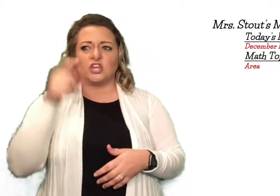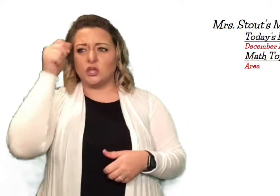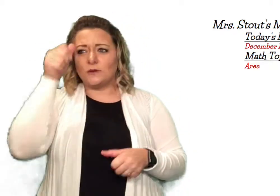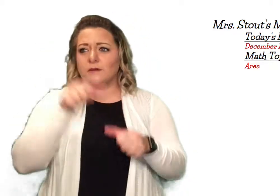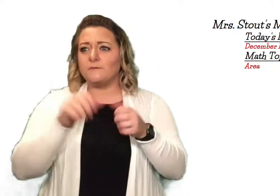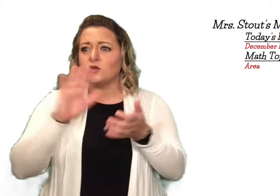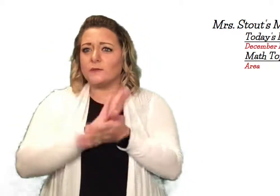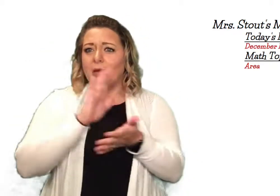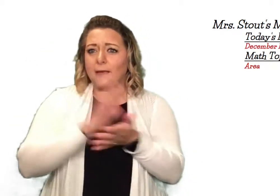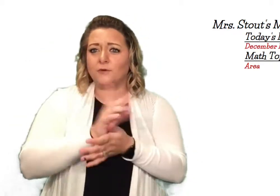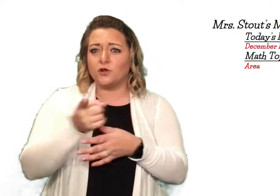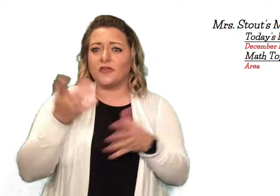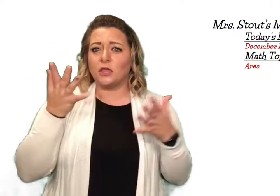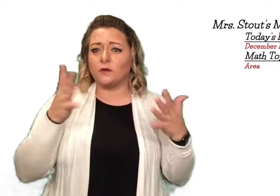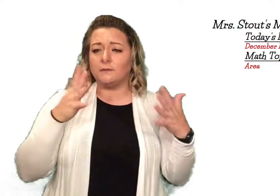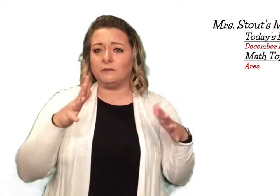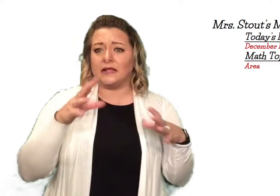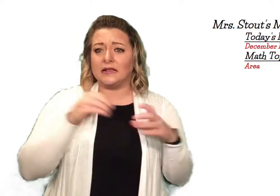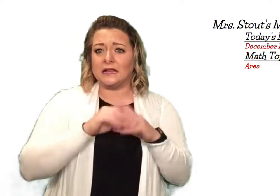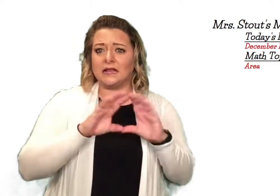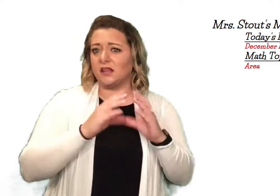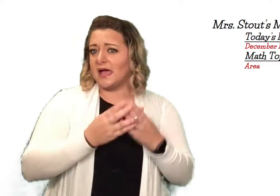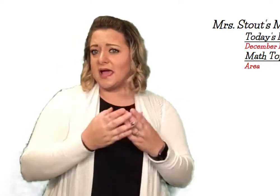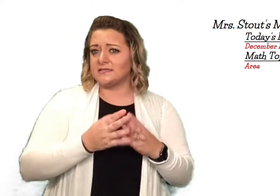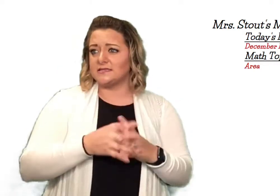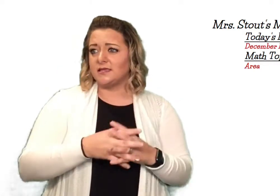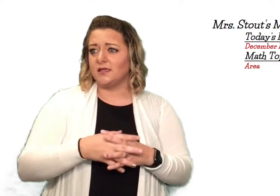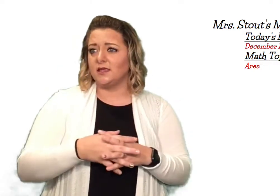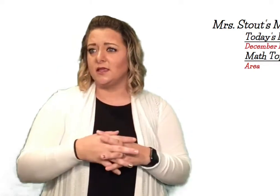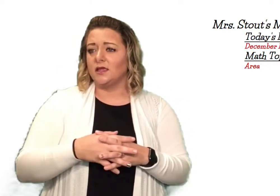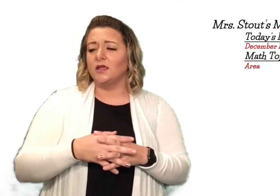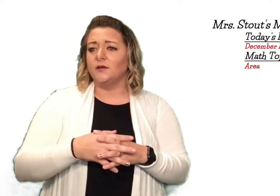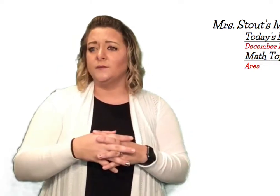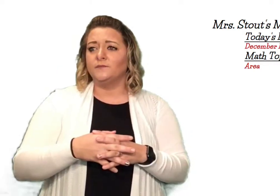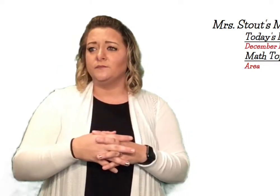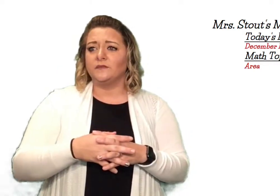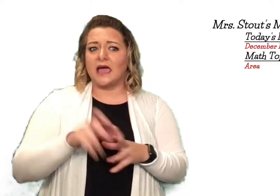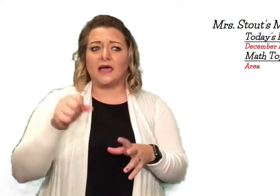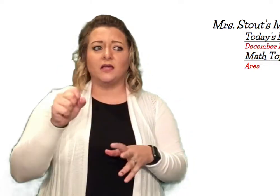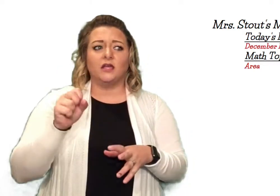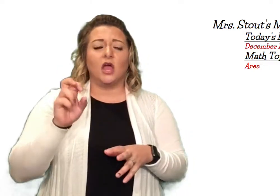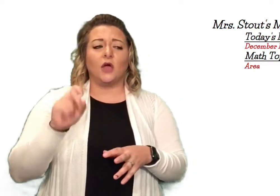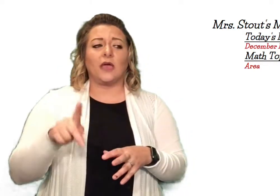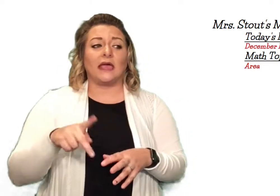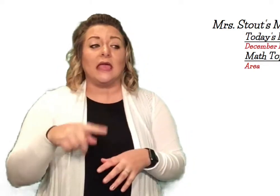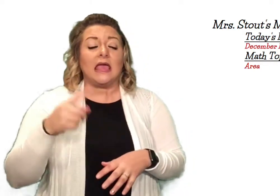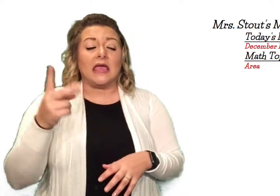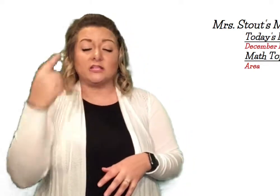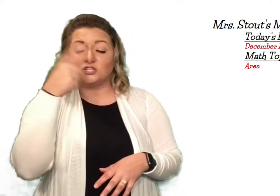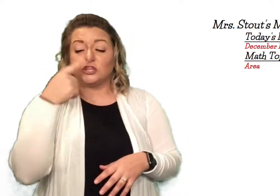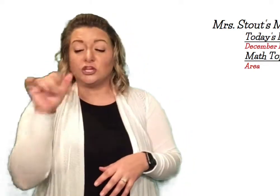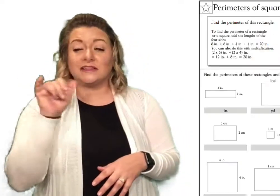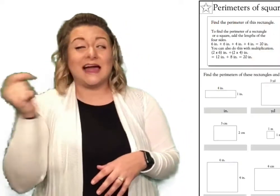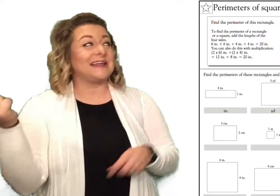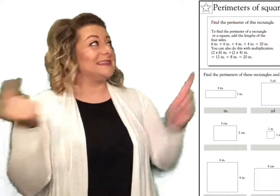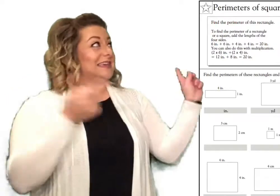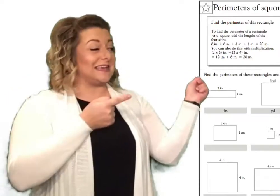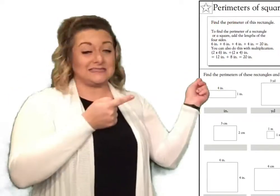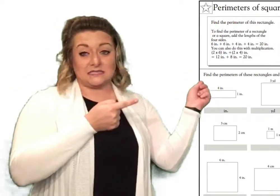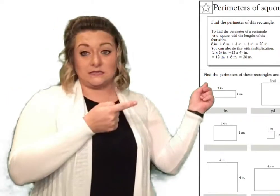you remember the paper that you completed in class? Yeah? Okay, it should look like this,